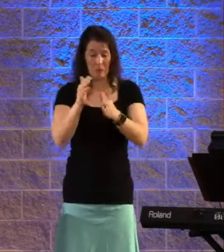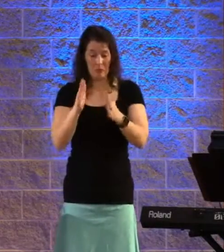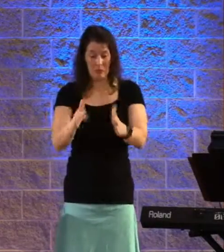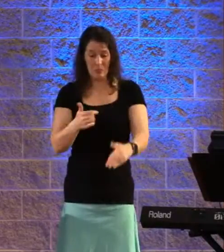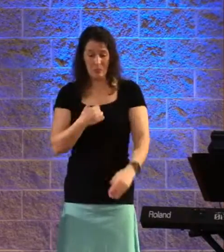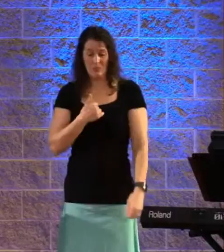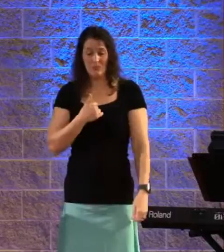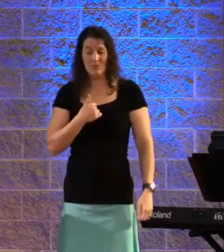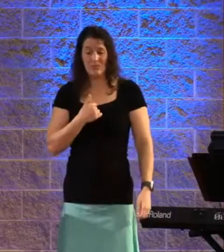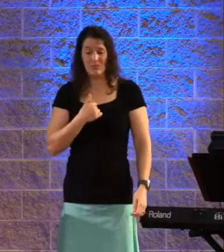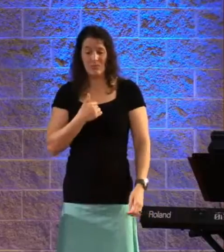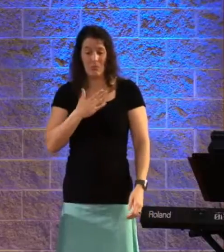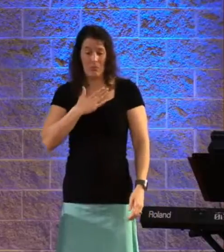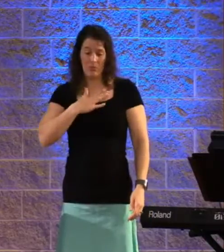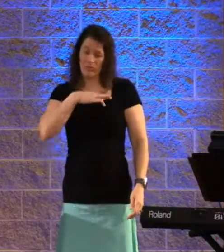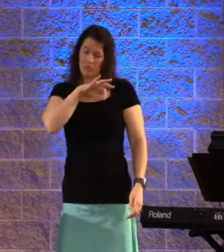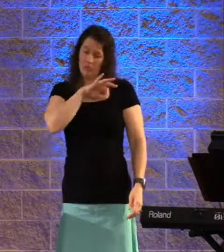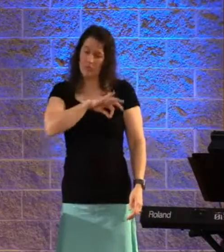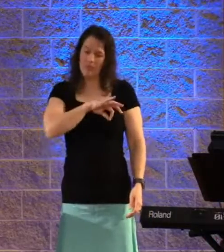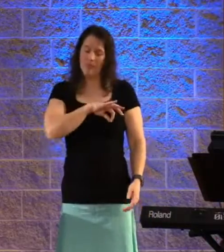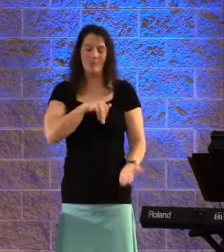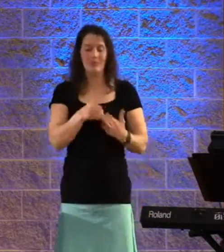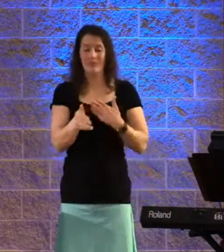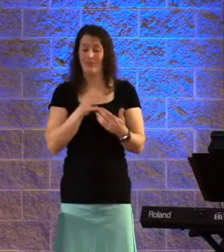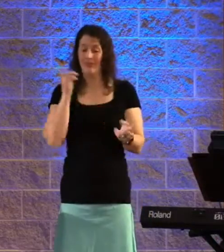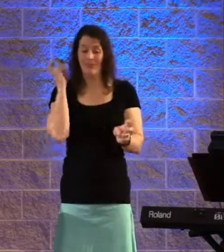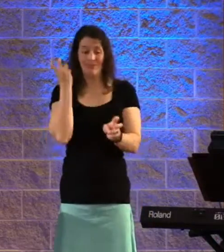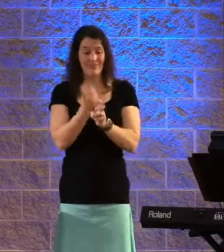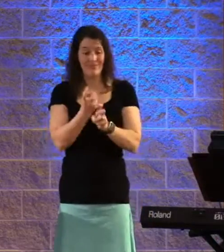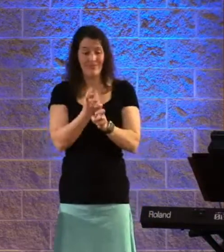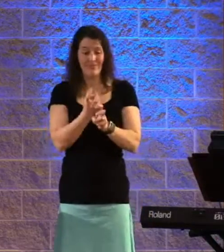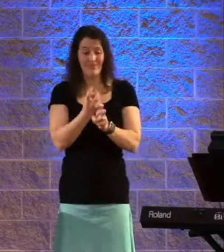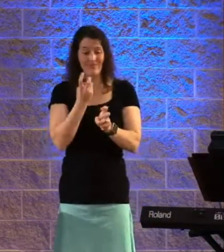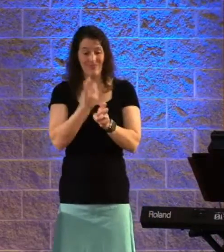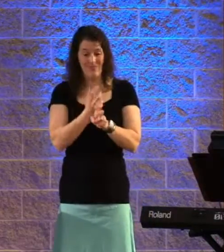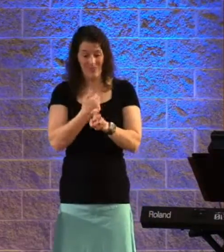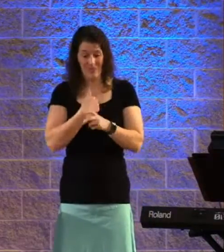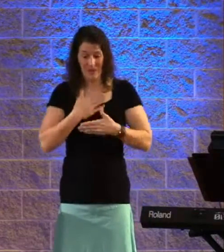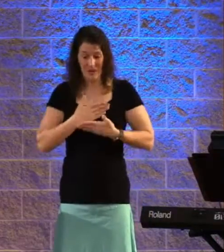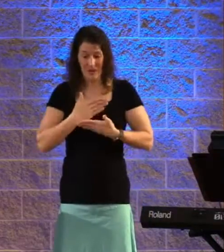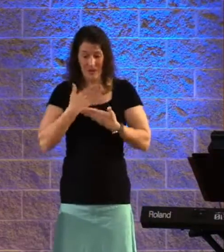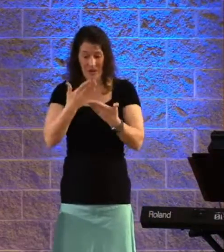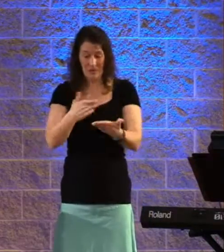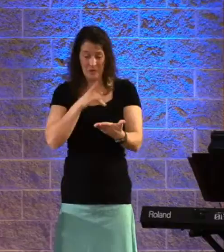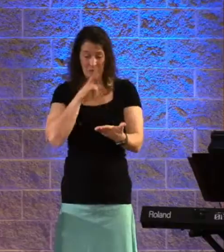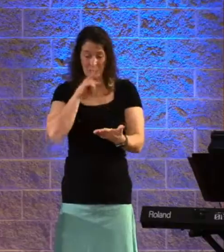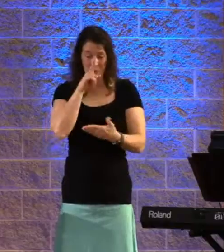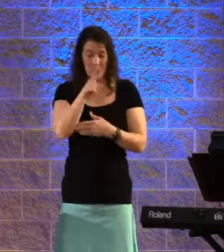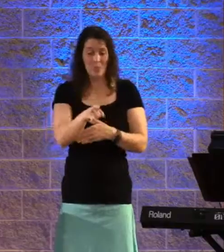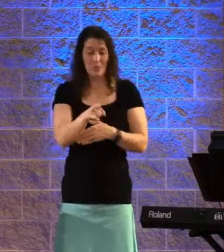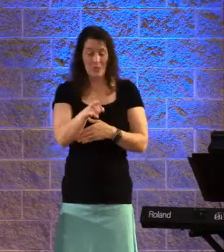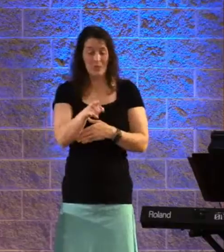And it's my privilege, even though it's hard for me to offer truth